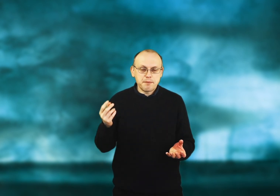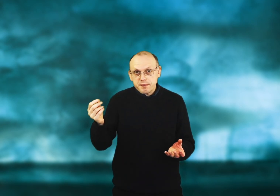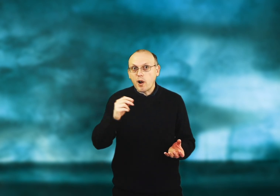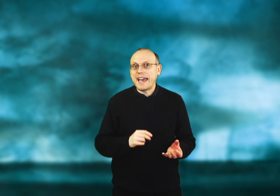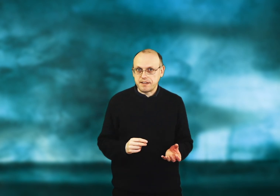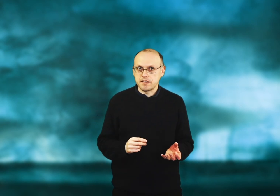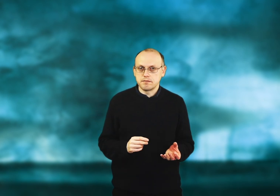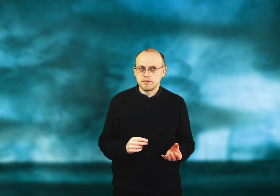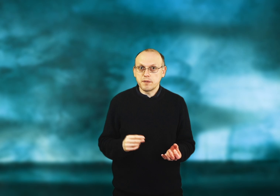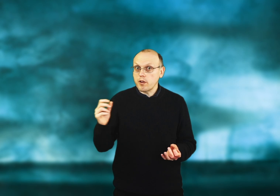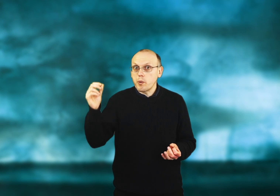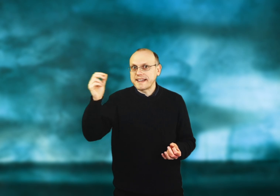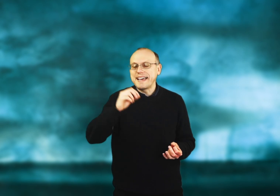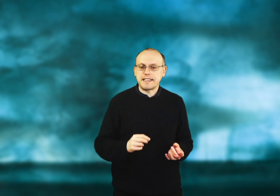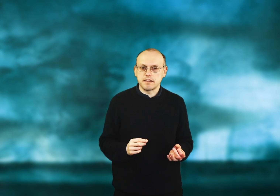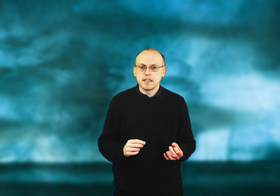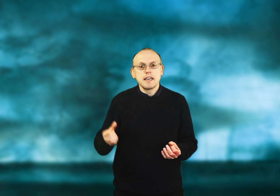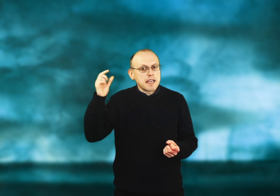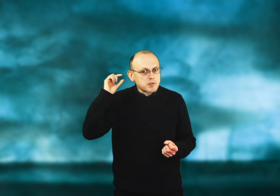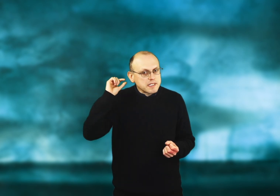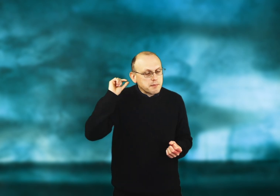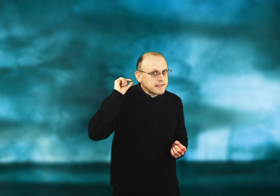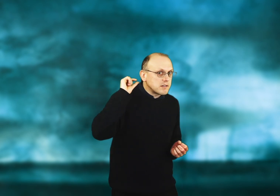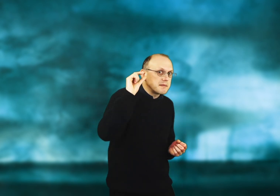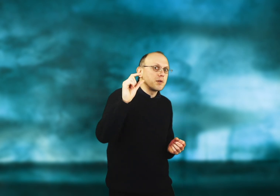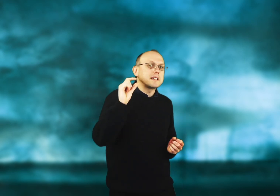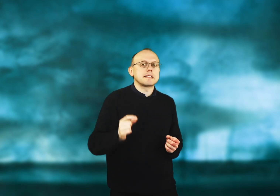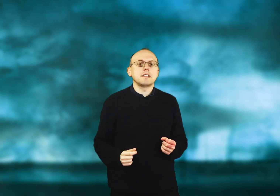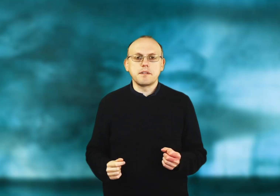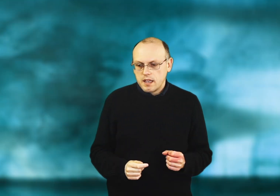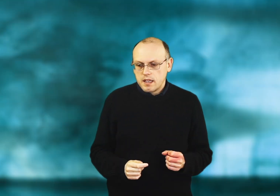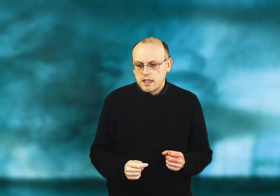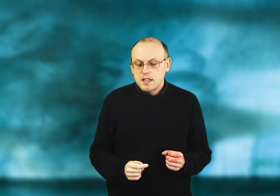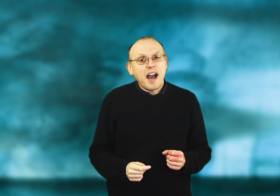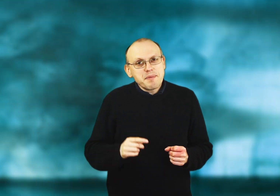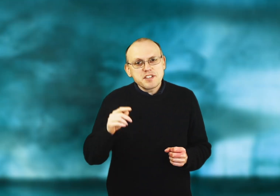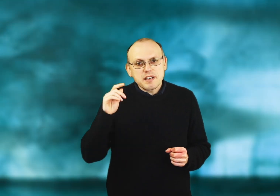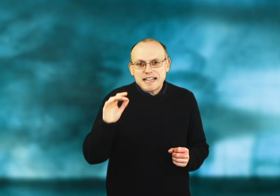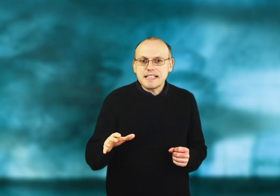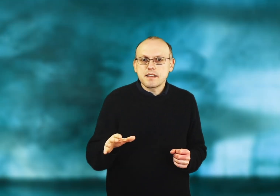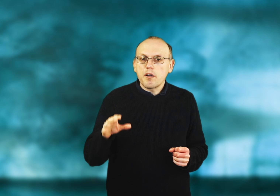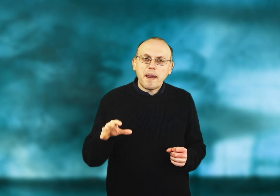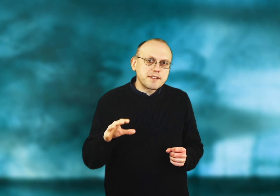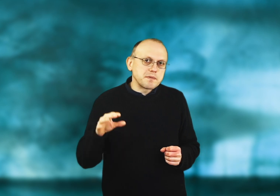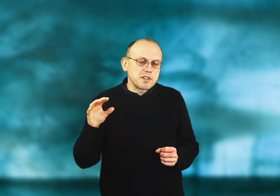Before and. Before the word and. I'm talking about a simple list here. Now, I mentioned a list of 3 items or